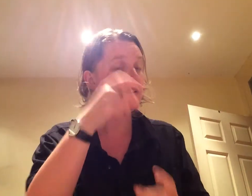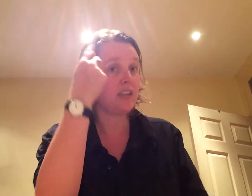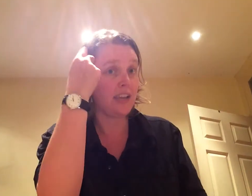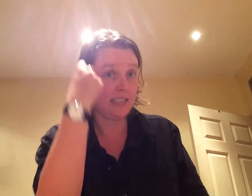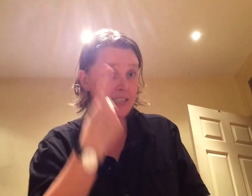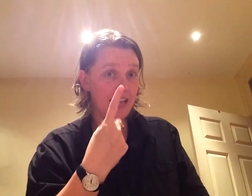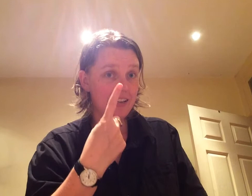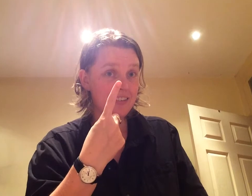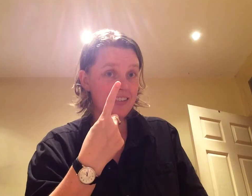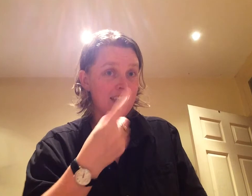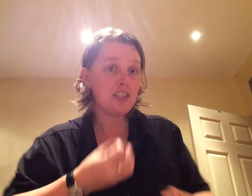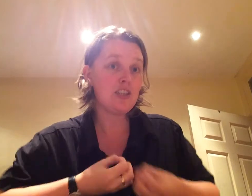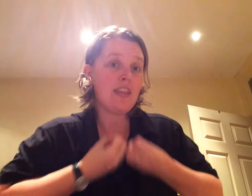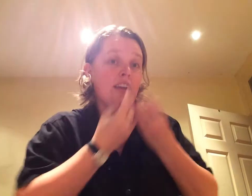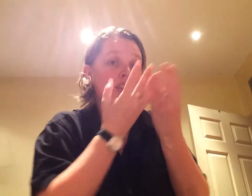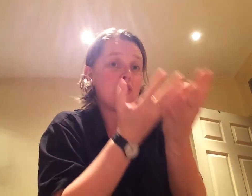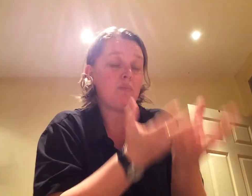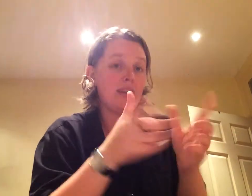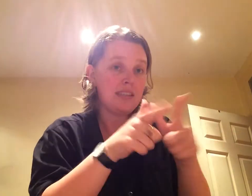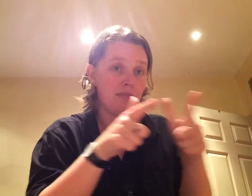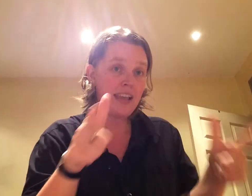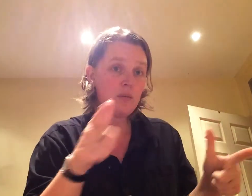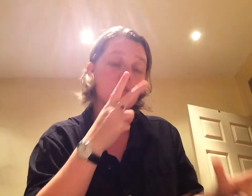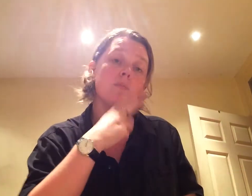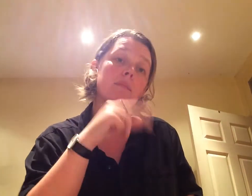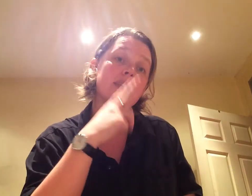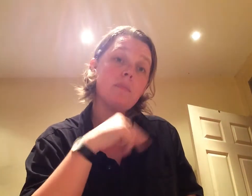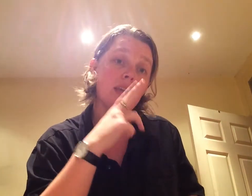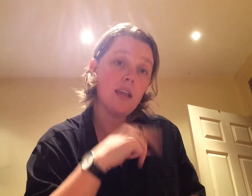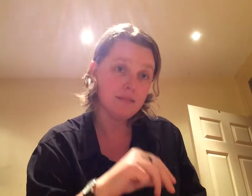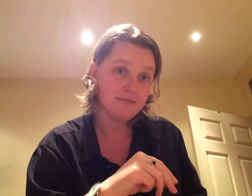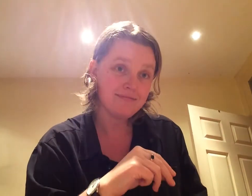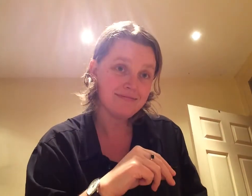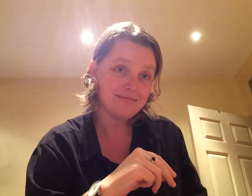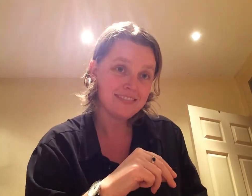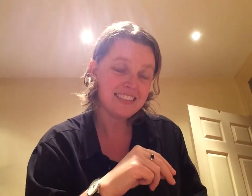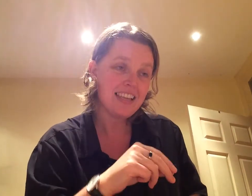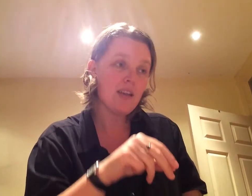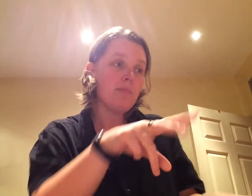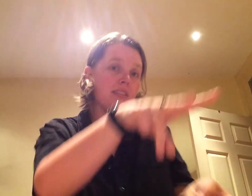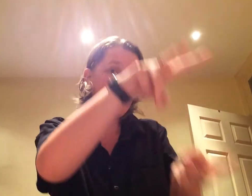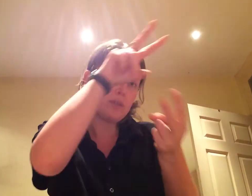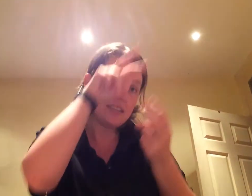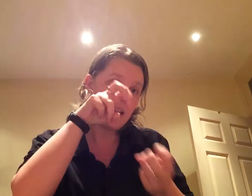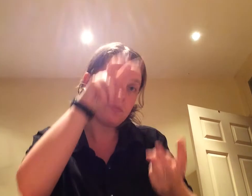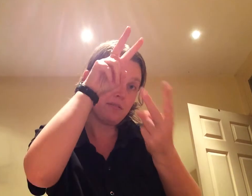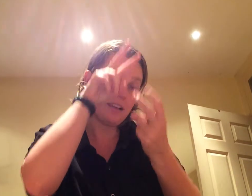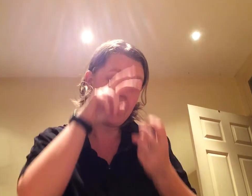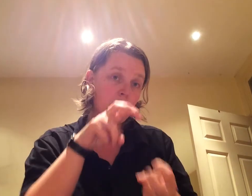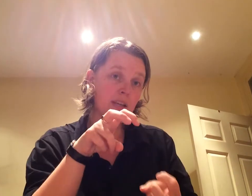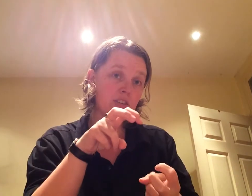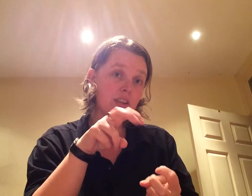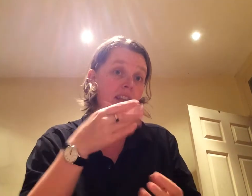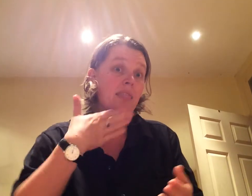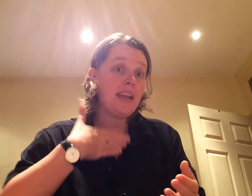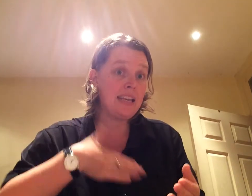to understand. So their expressive language might be speaking, but their receptive language, they